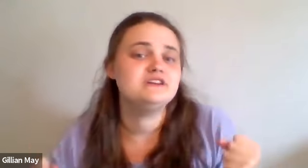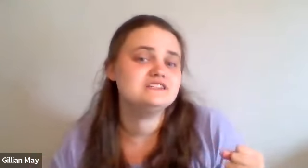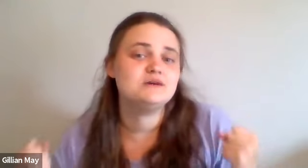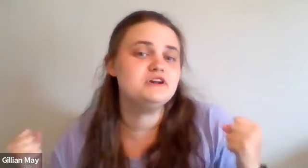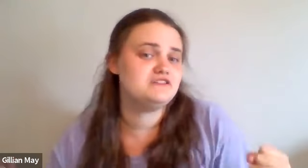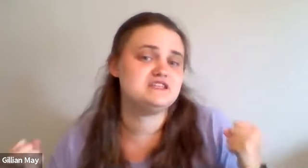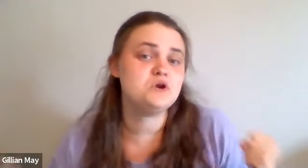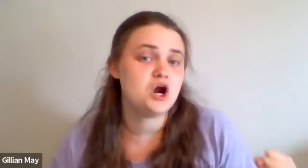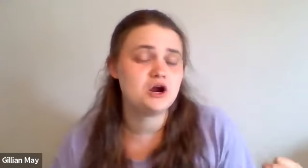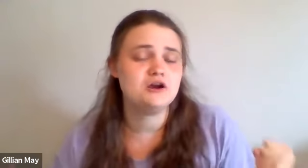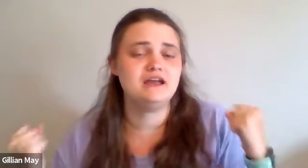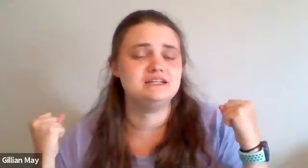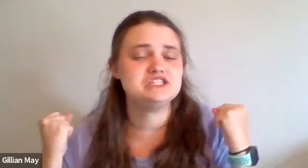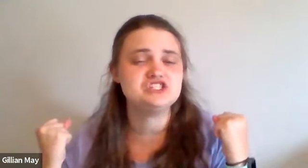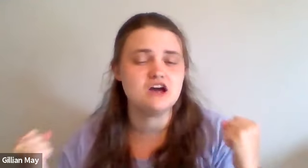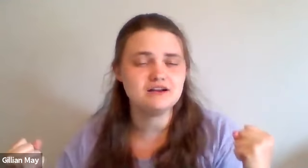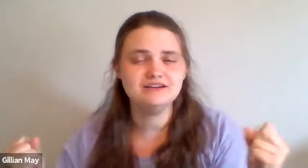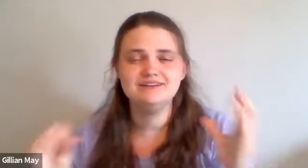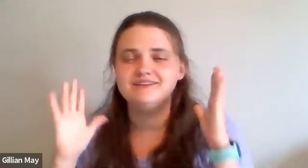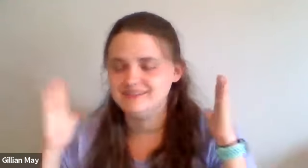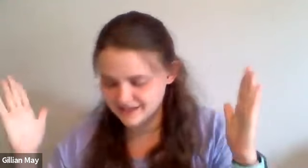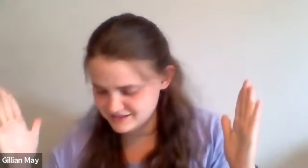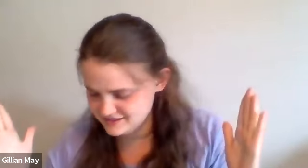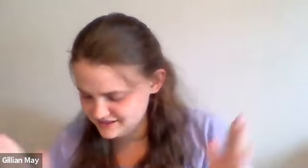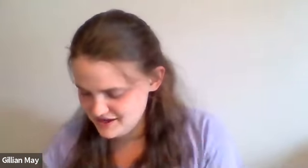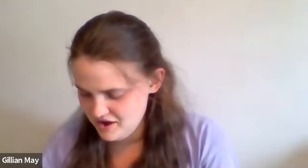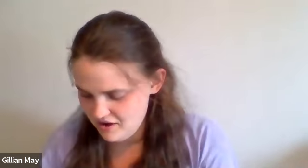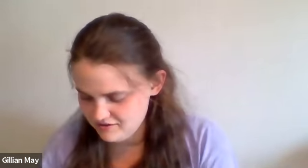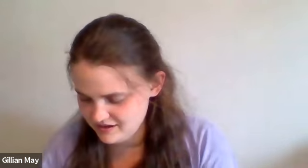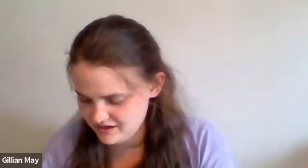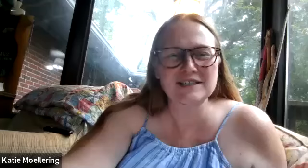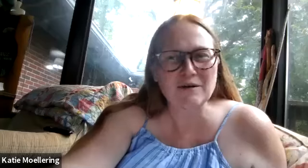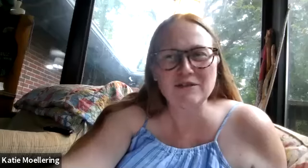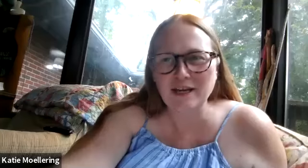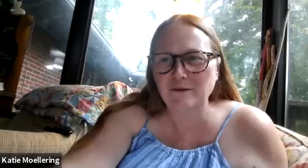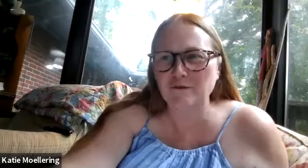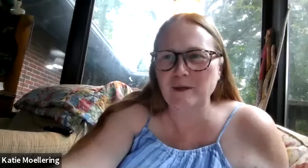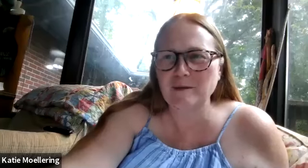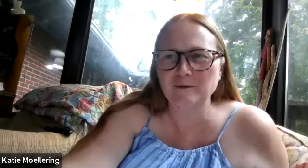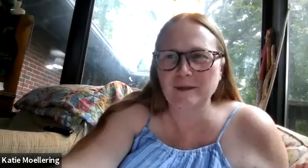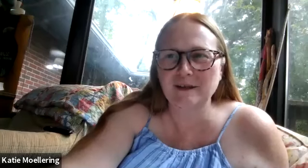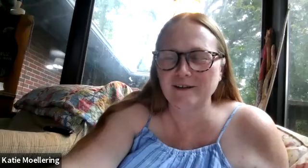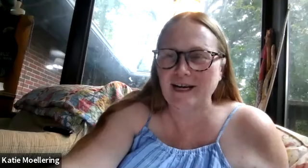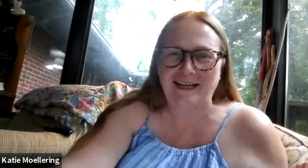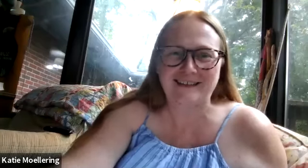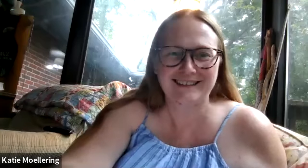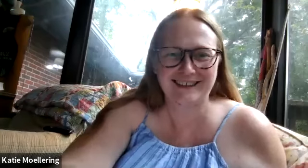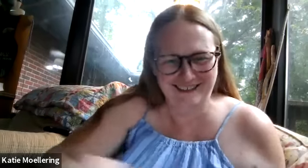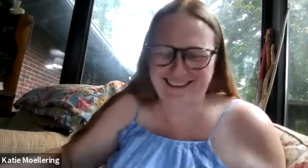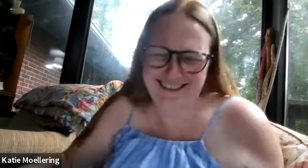goodness. Someone heard and it stuck. Yes. Jillian is so thankful for people to be learning.